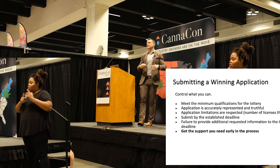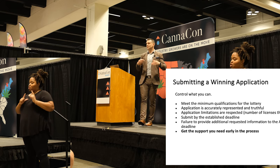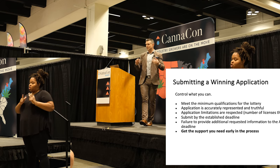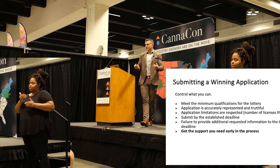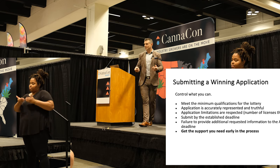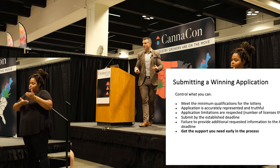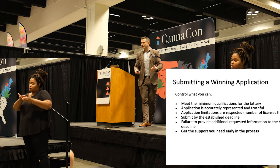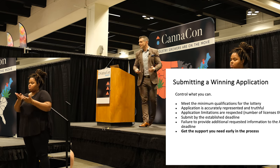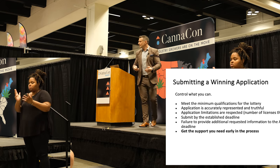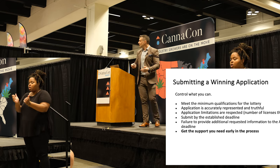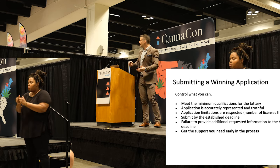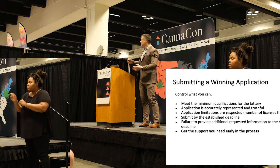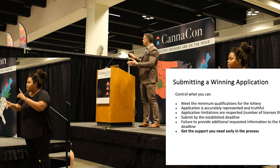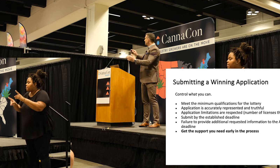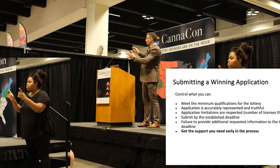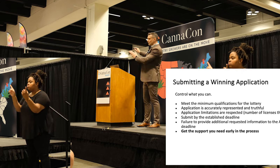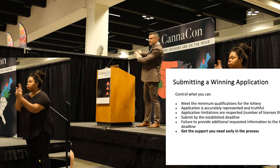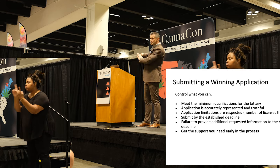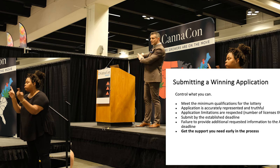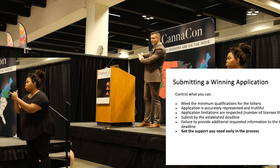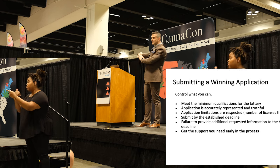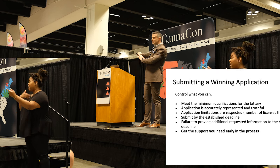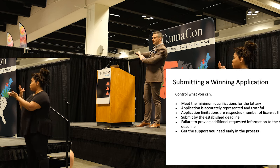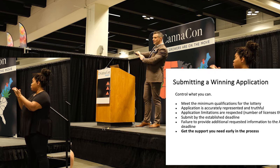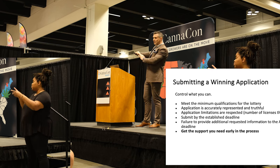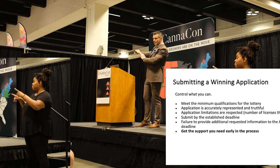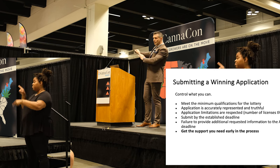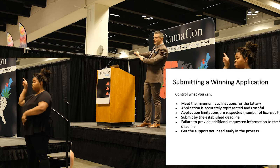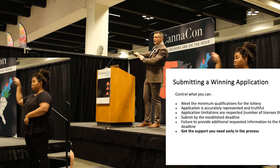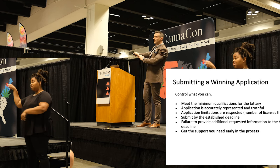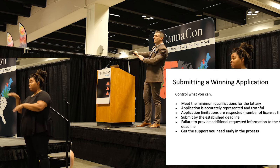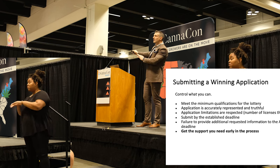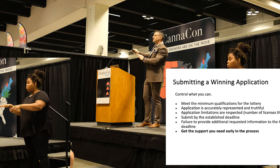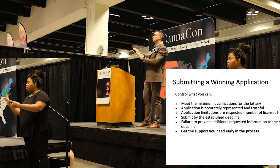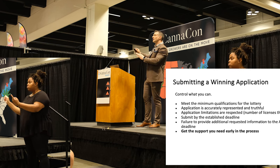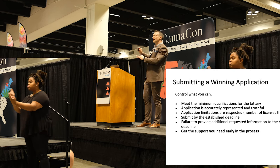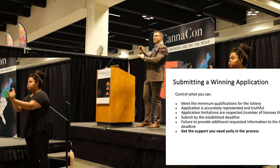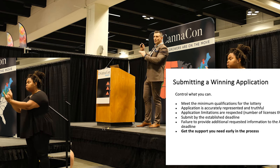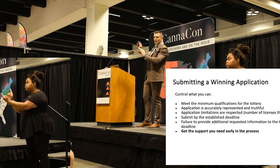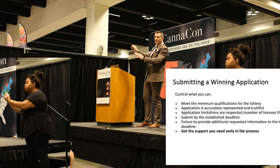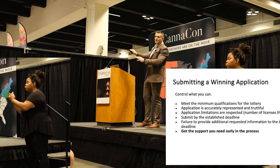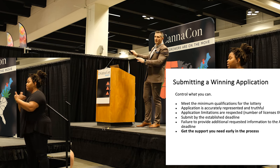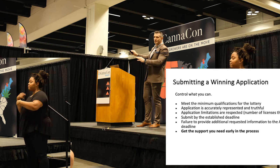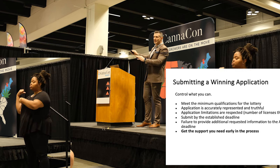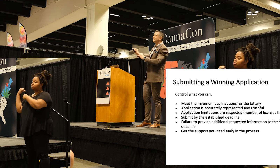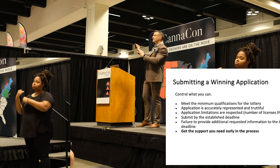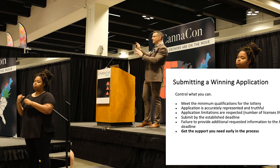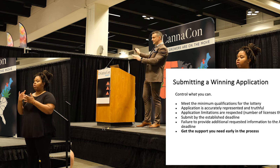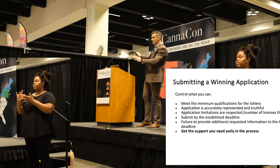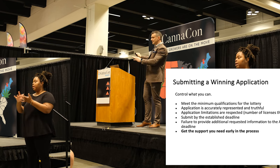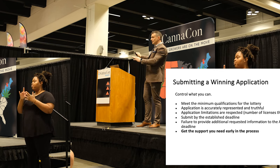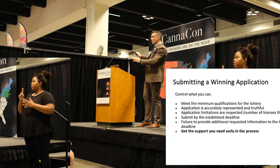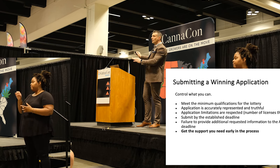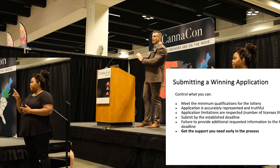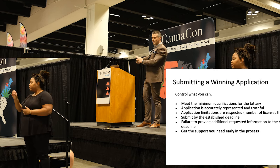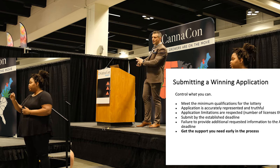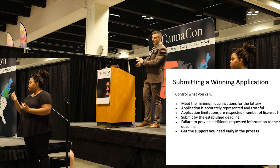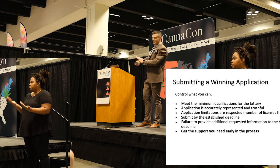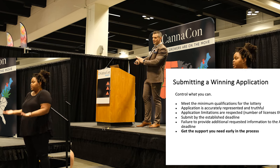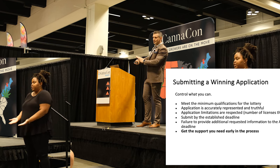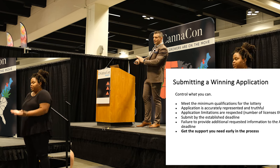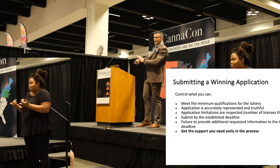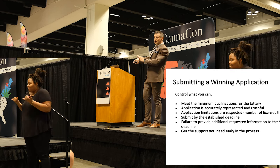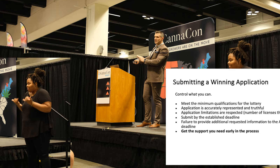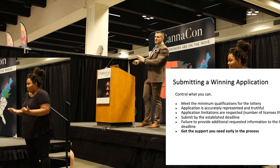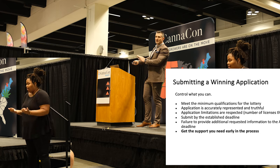right? Talk to people. We've got a great resource for folks on the floor here. We have a strong network of vendors who are